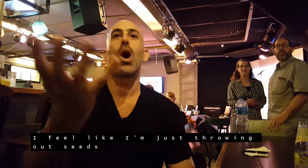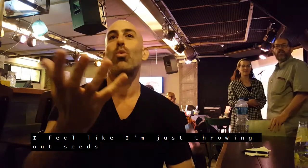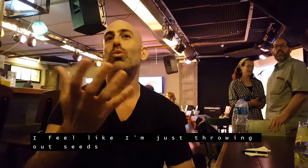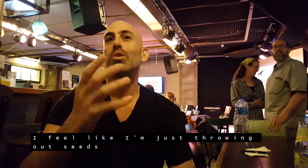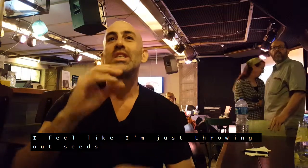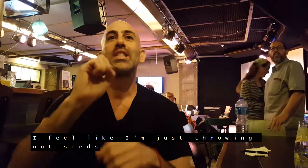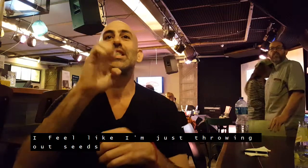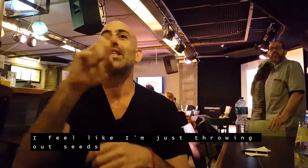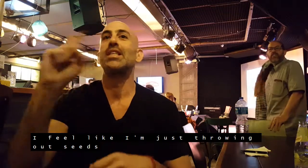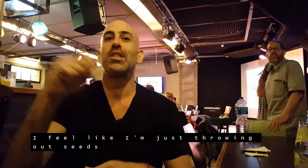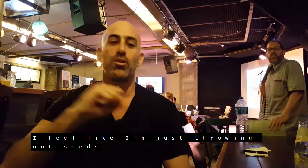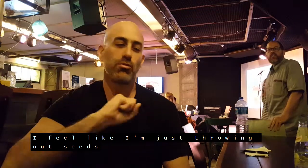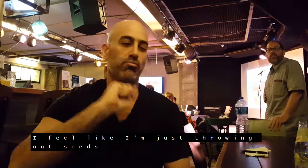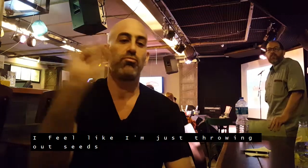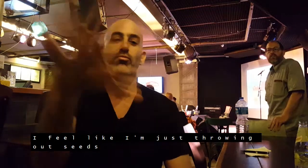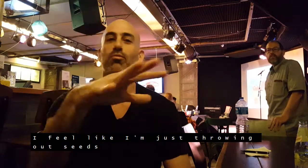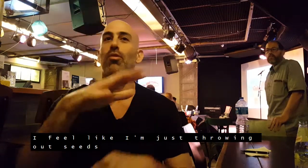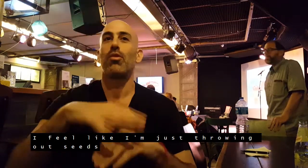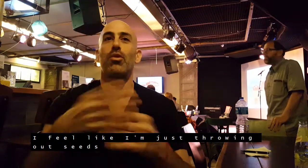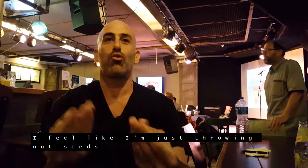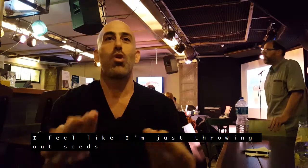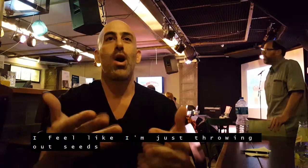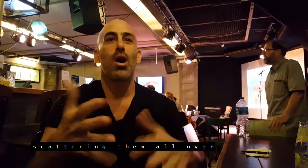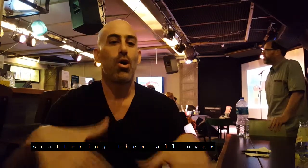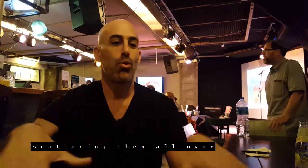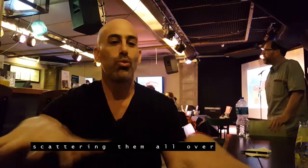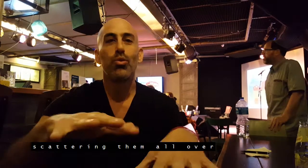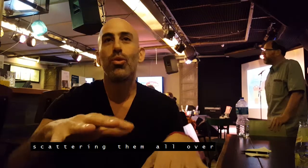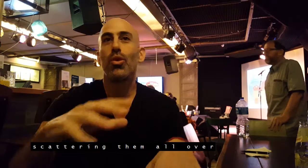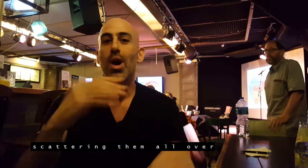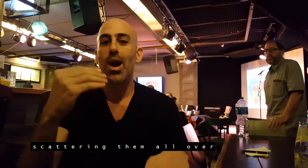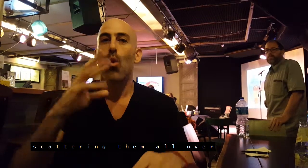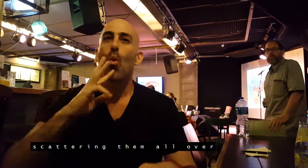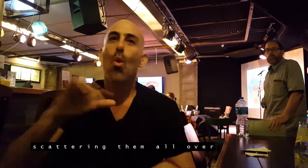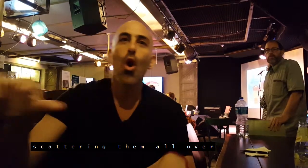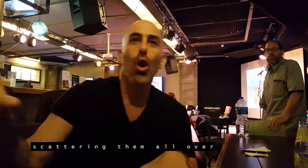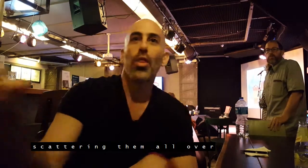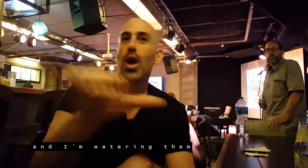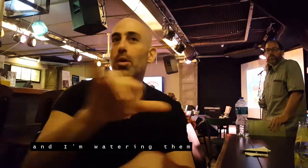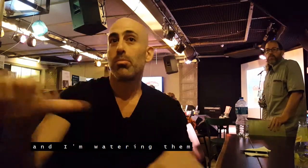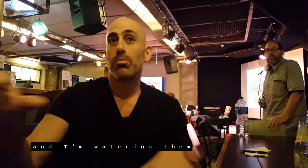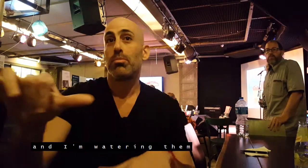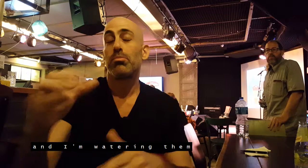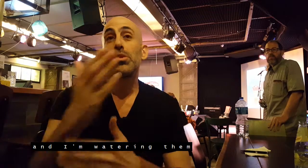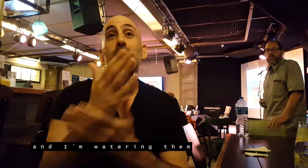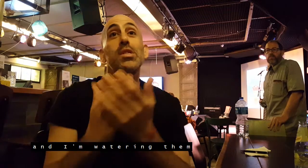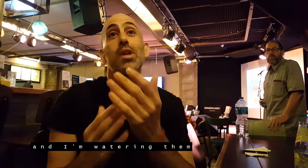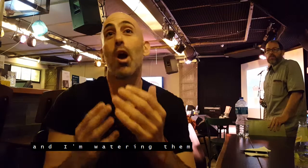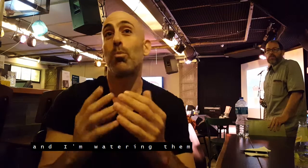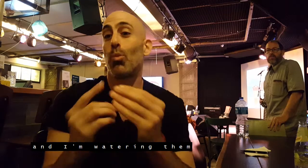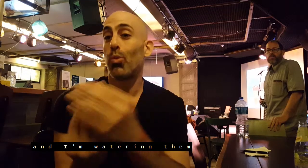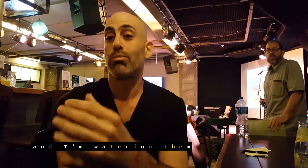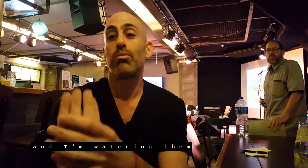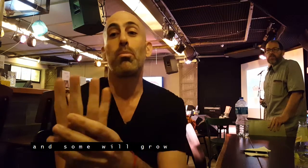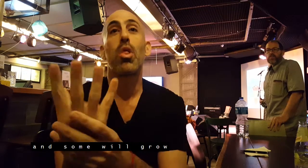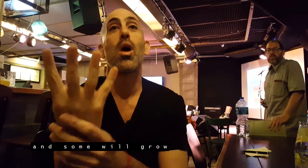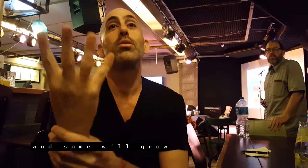I feel like I'm just like throwing out seeds, scattering them all over. And I'm watering them. And some will grow